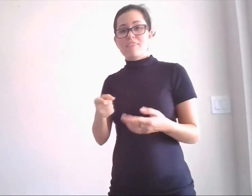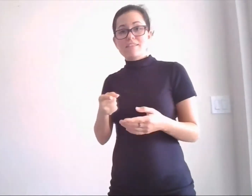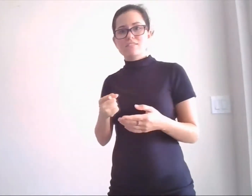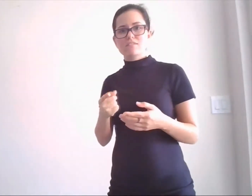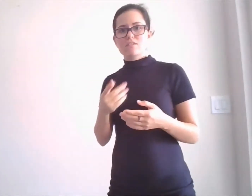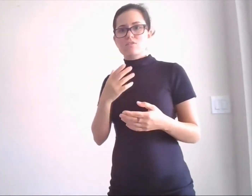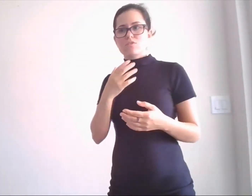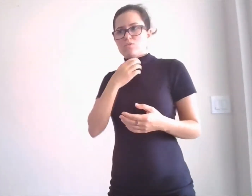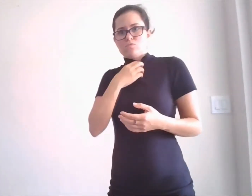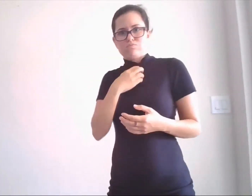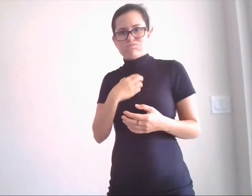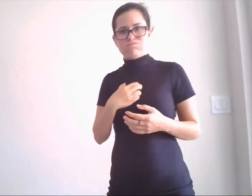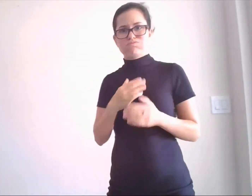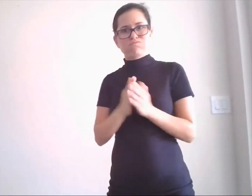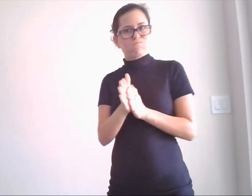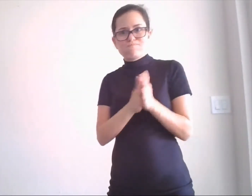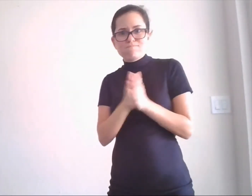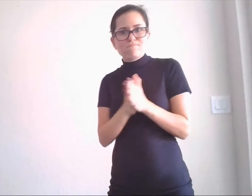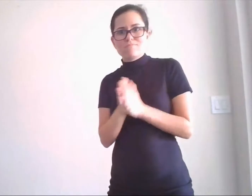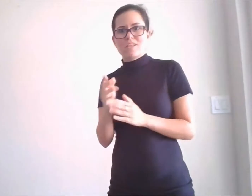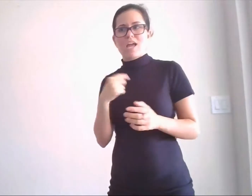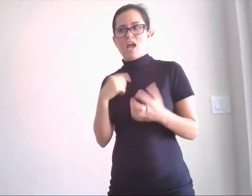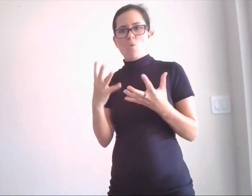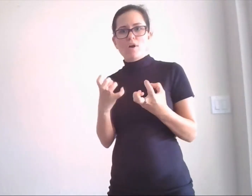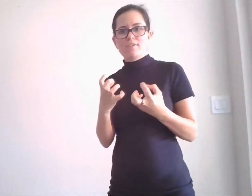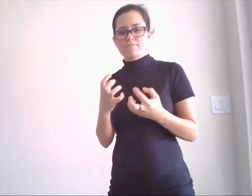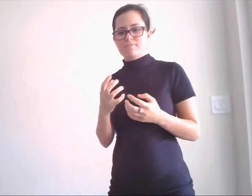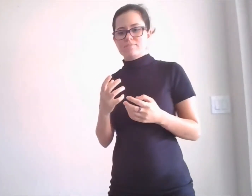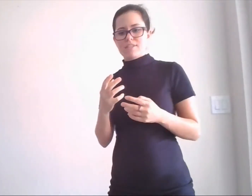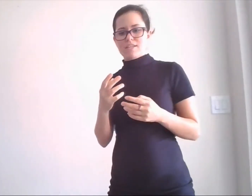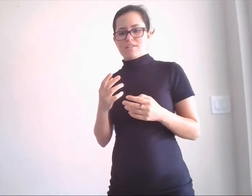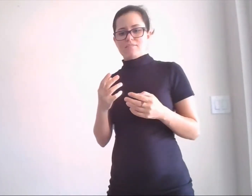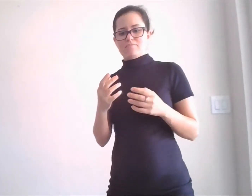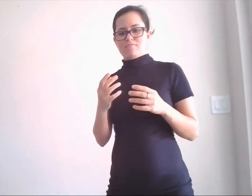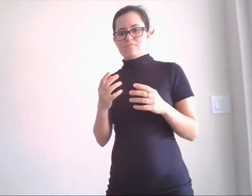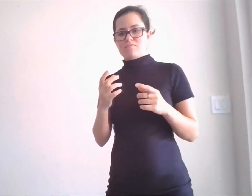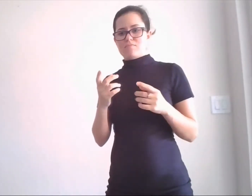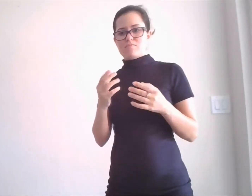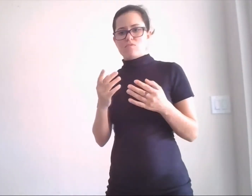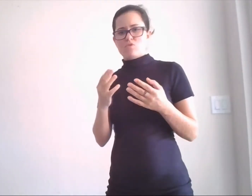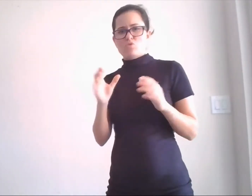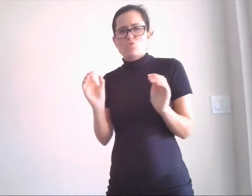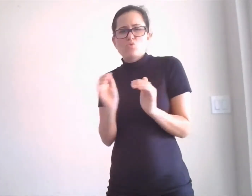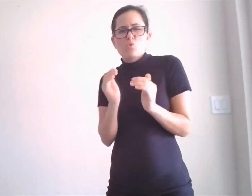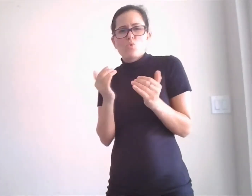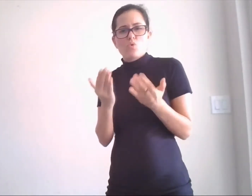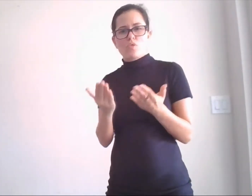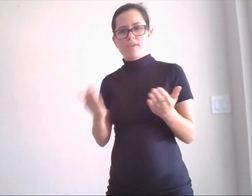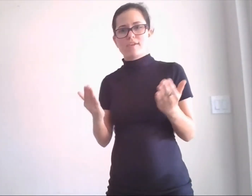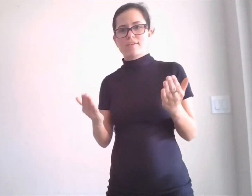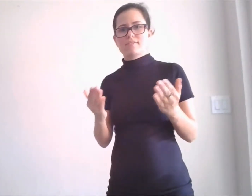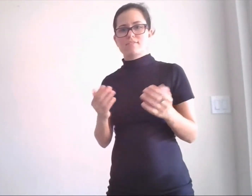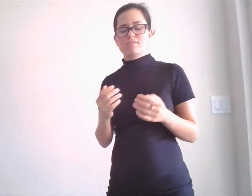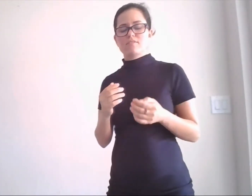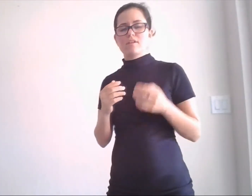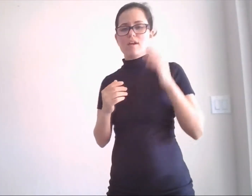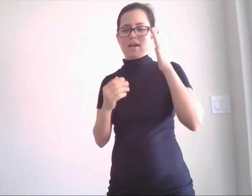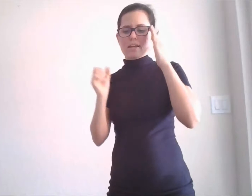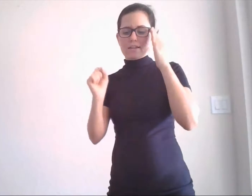I see something and I can visualize that moment that I'm going to be on the couch, having just said,